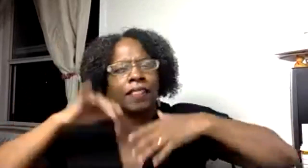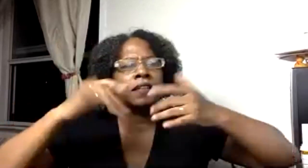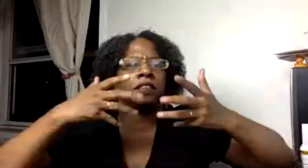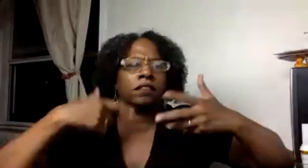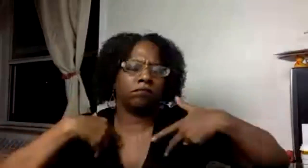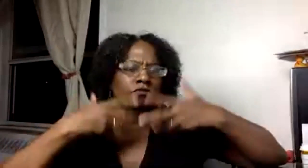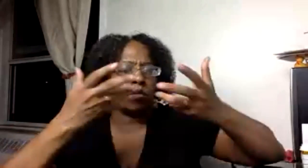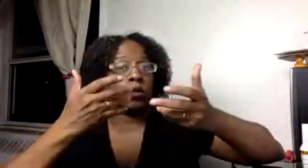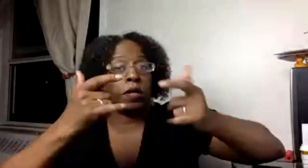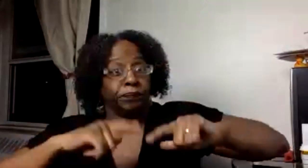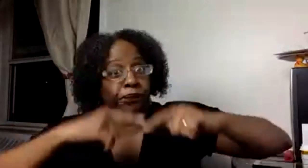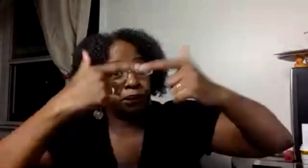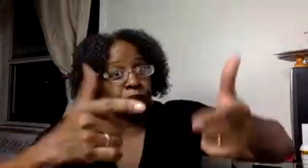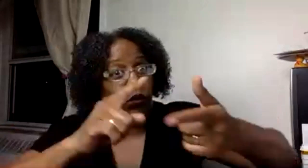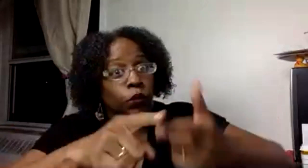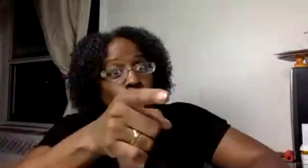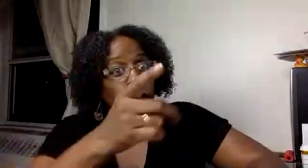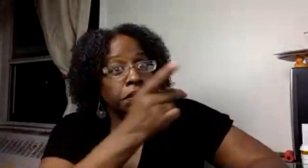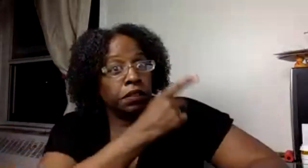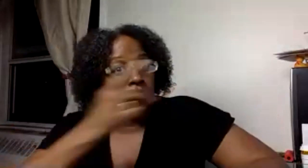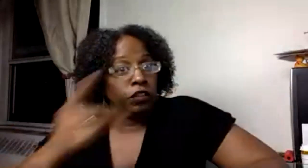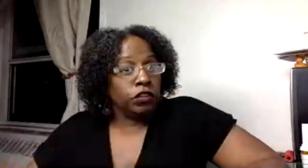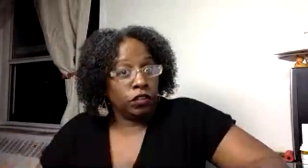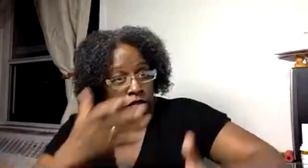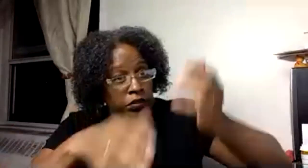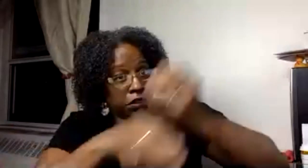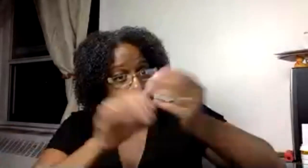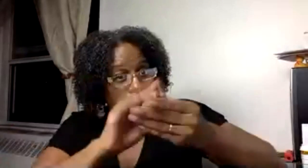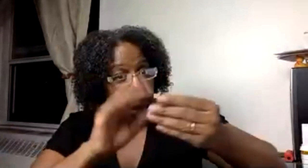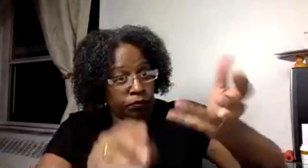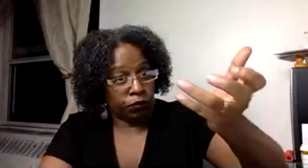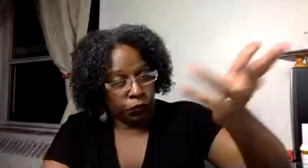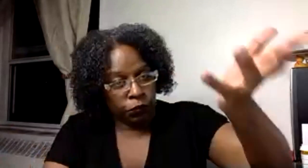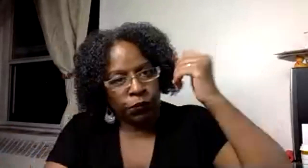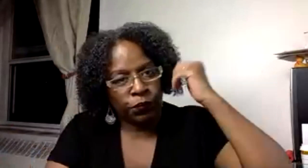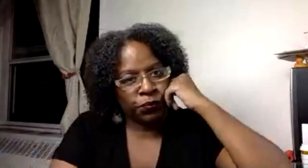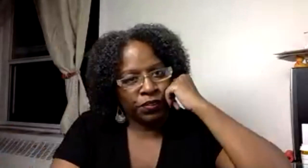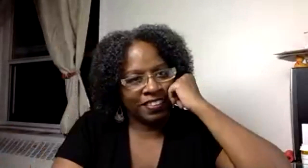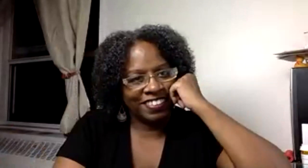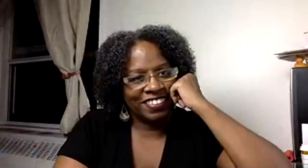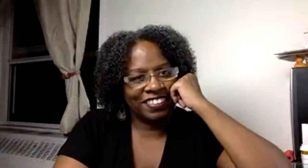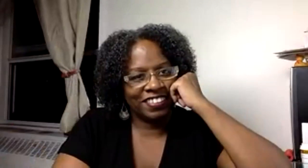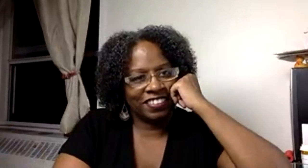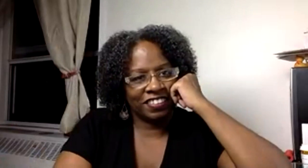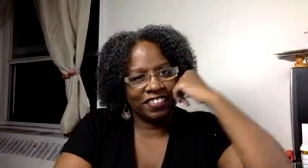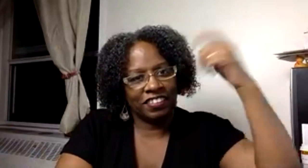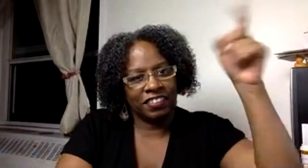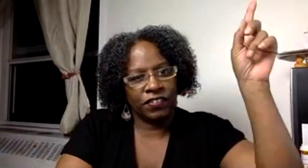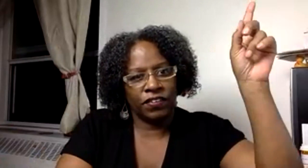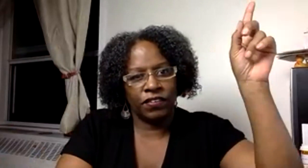where I'm not sure. Yeah, I'm gonna pass it over to you, Divya. Do you want to add a